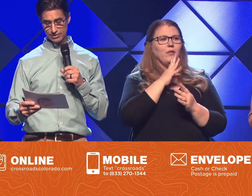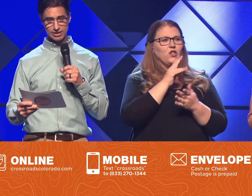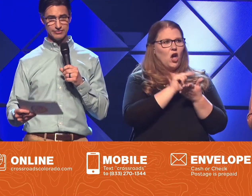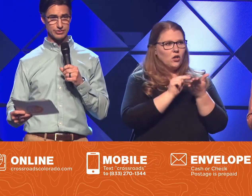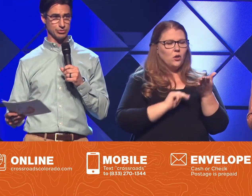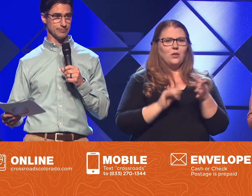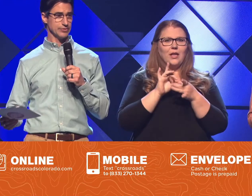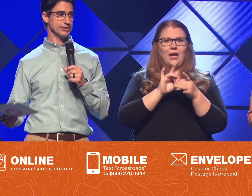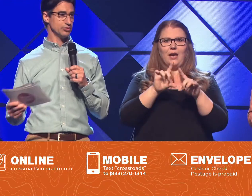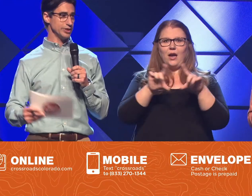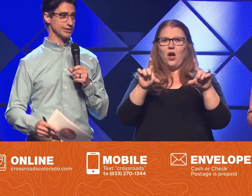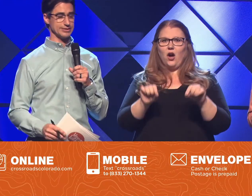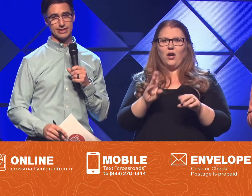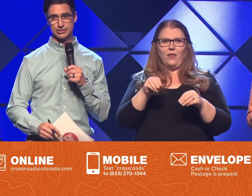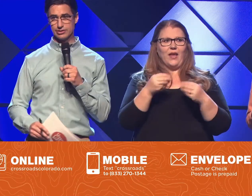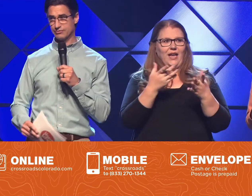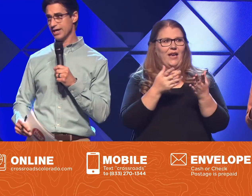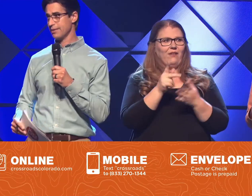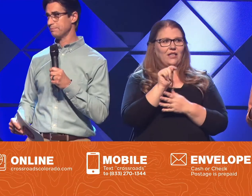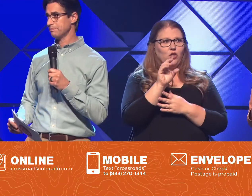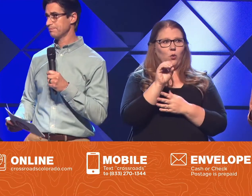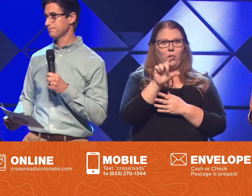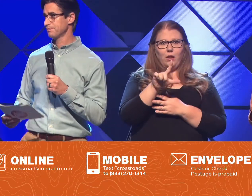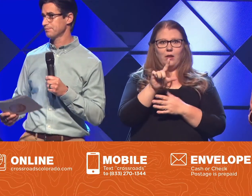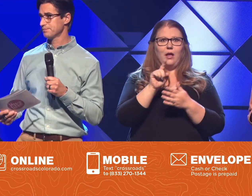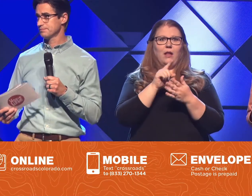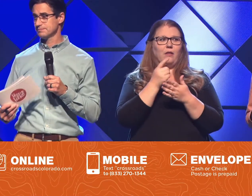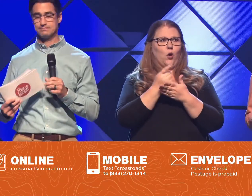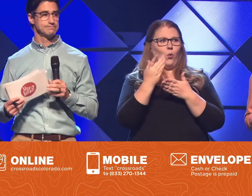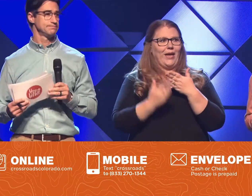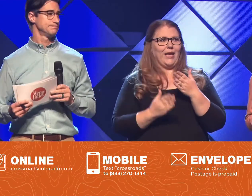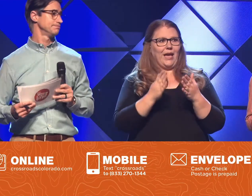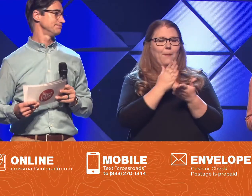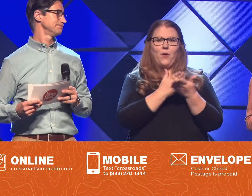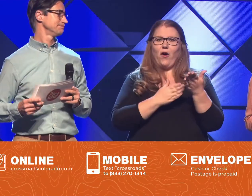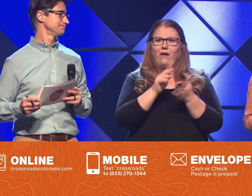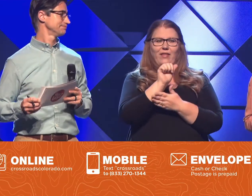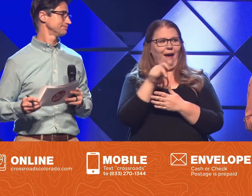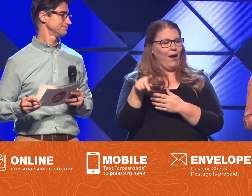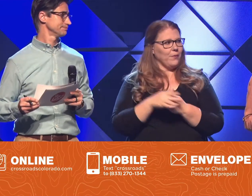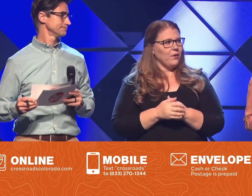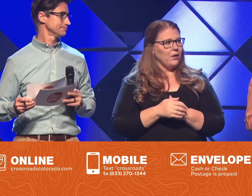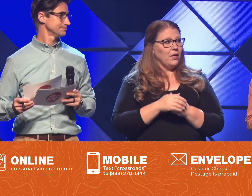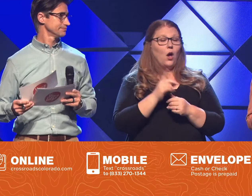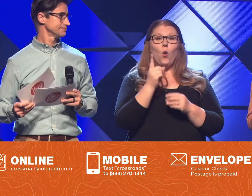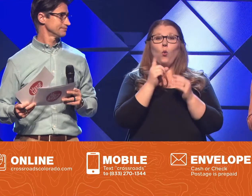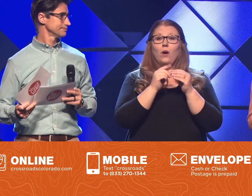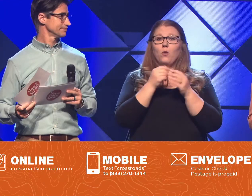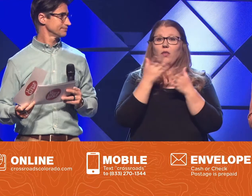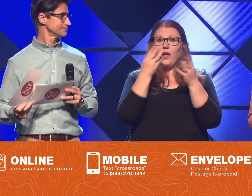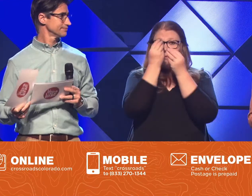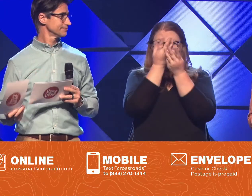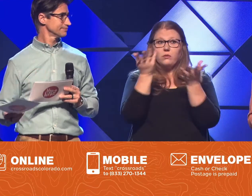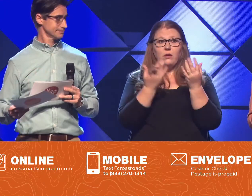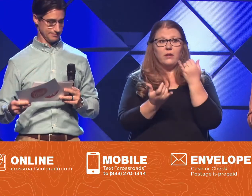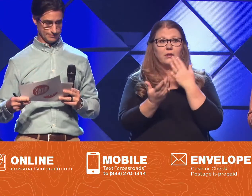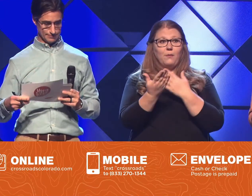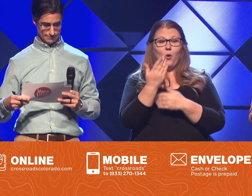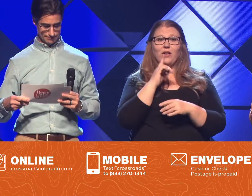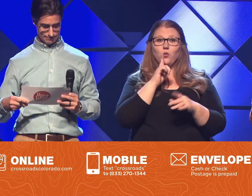card, and the giving tool in the weekend section of the app. And there's one more thing we want you to know this morning, and it's a really big